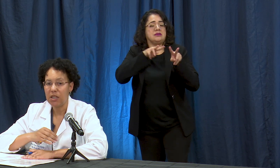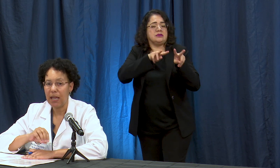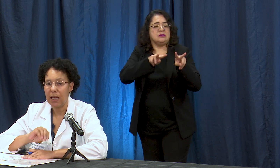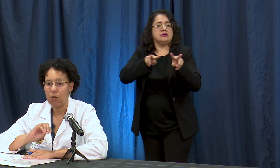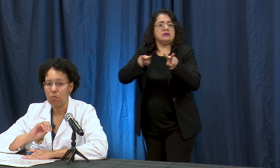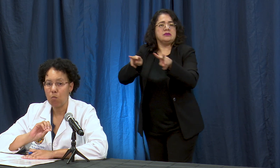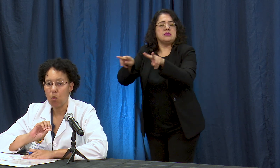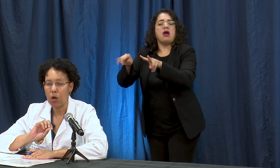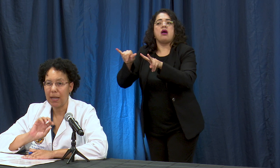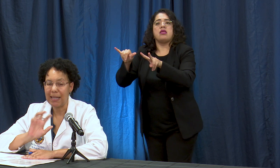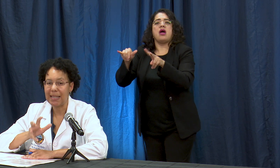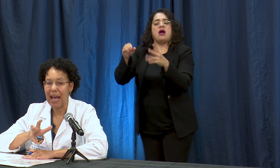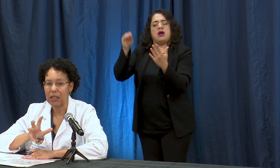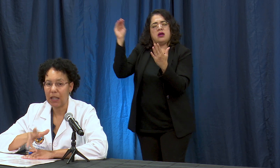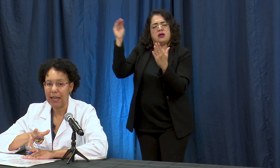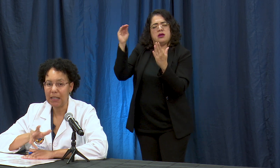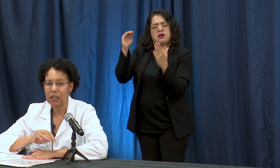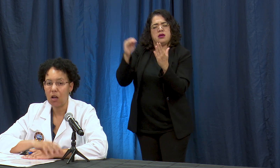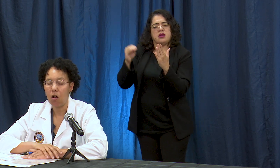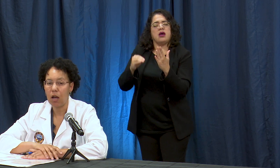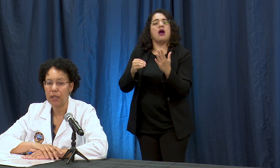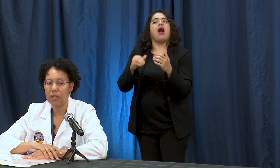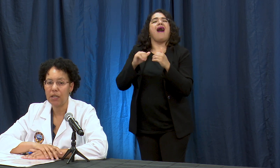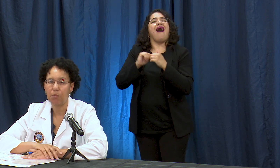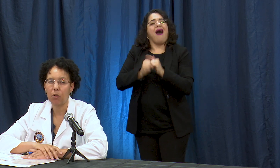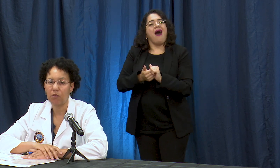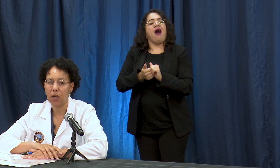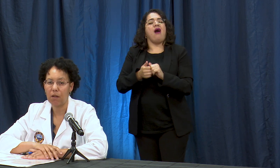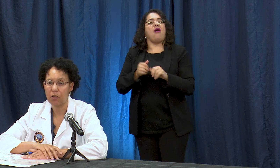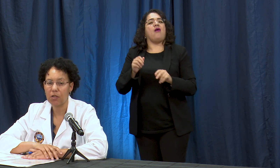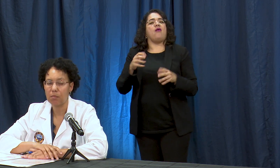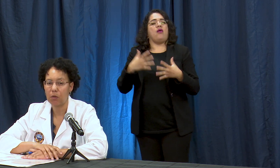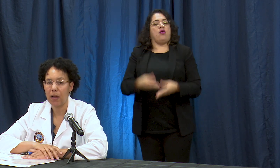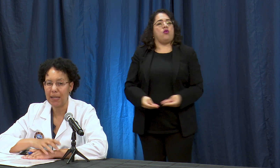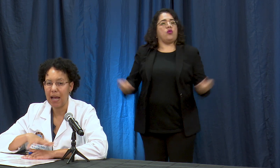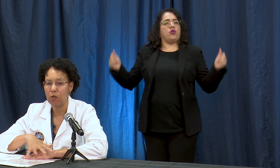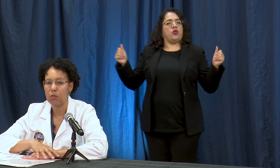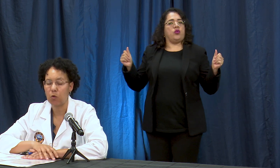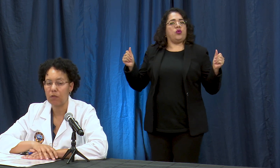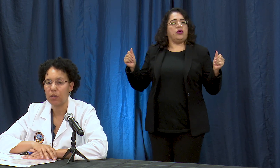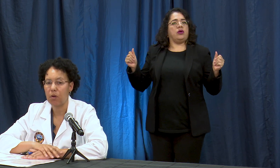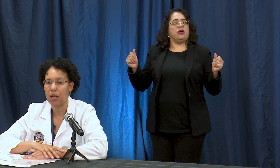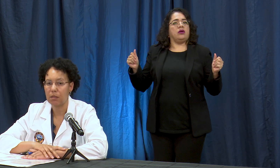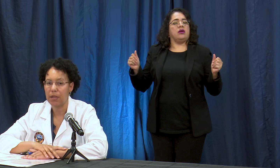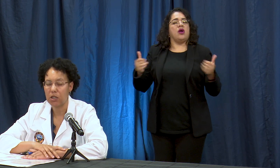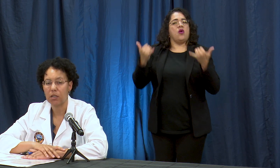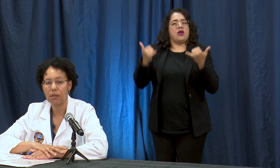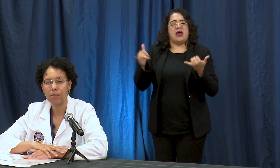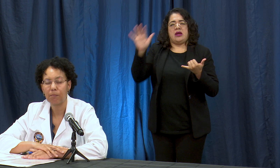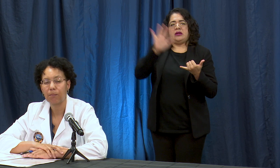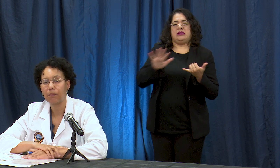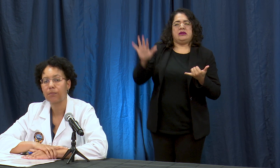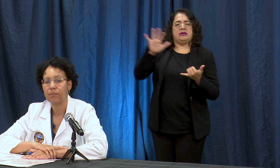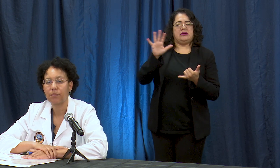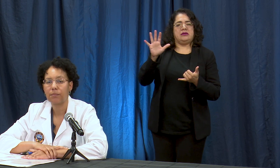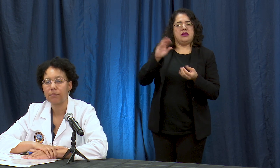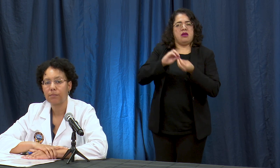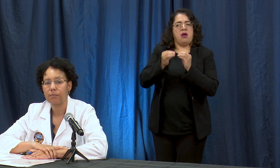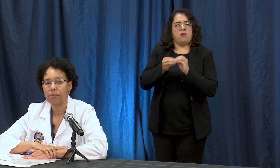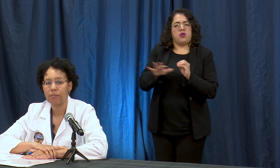may shed more exact light on the number of recovereds. But right now, it's more of an approximation.